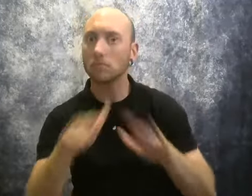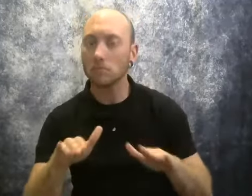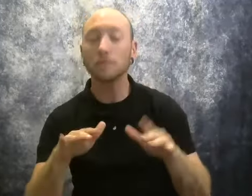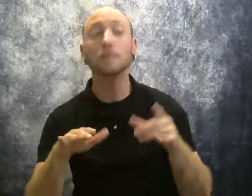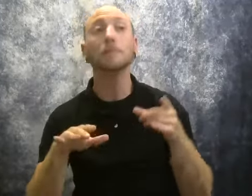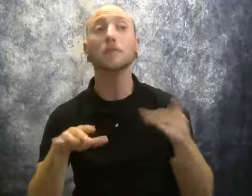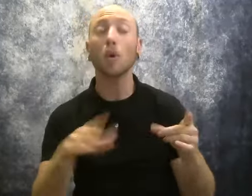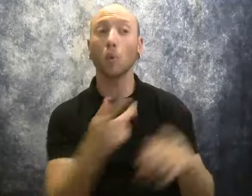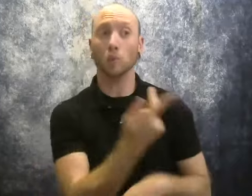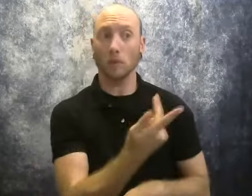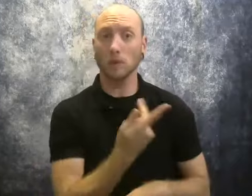that. So